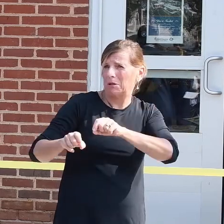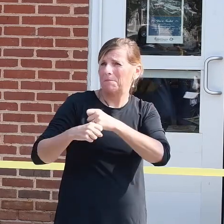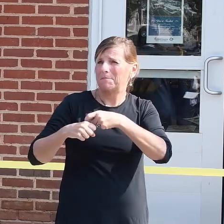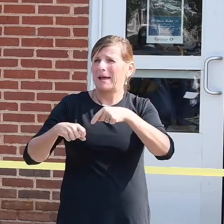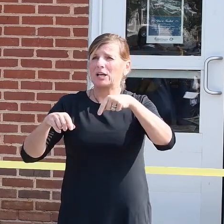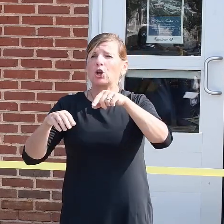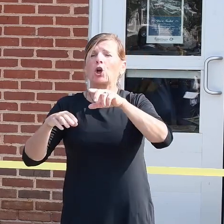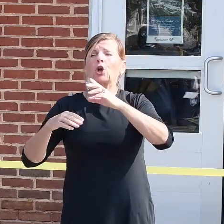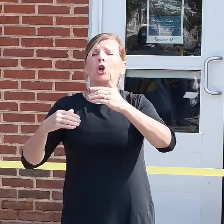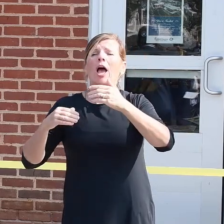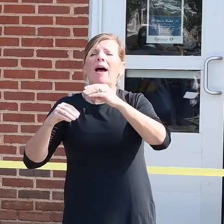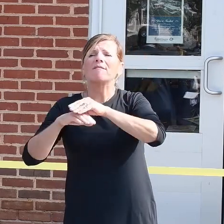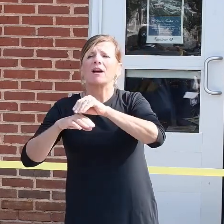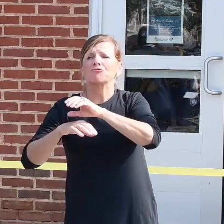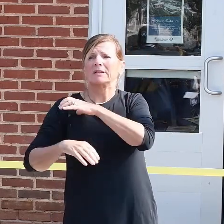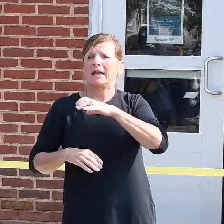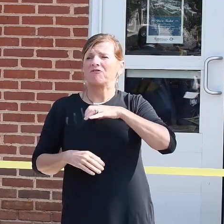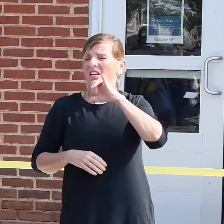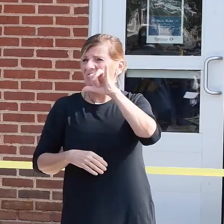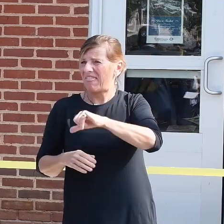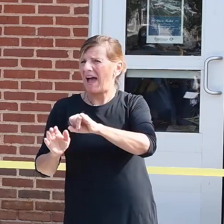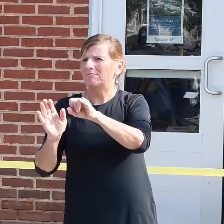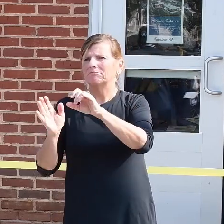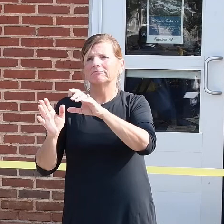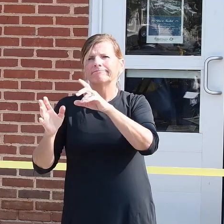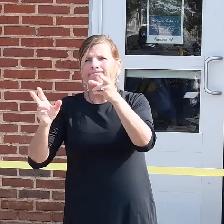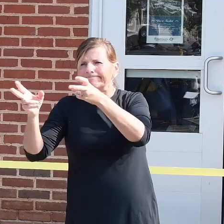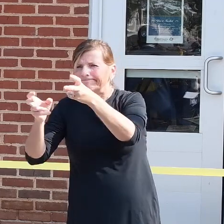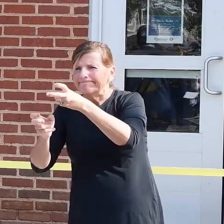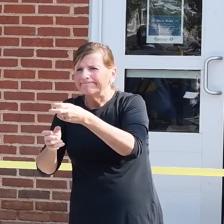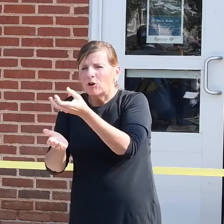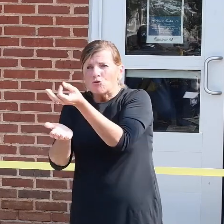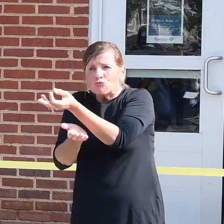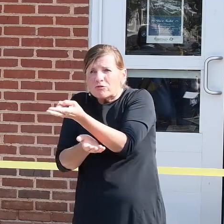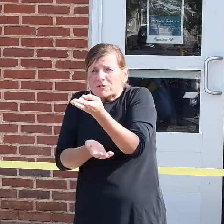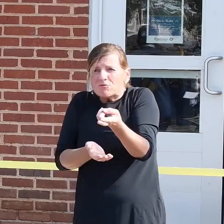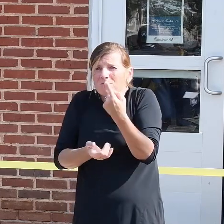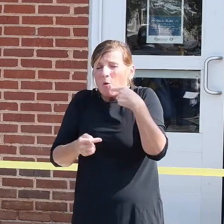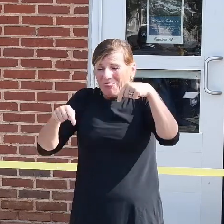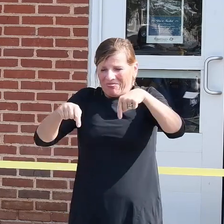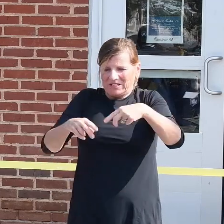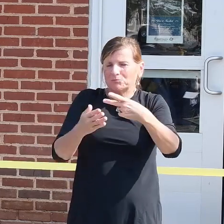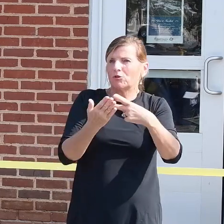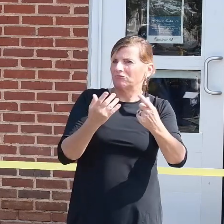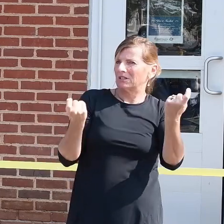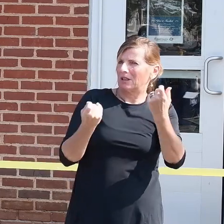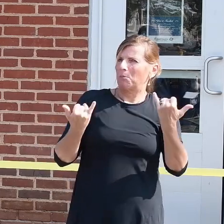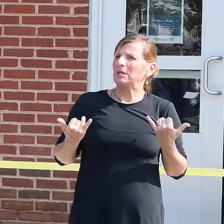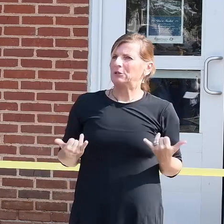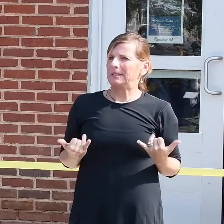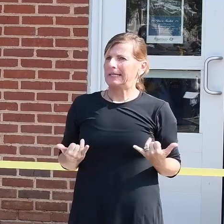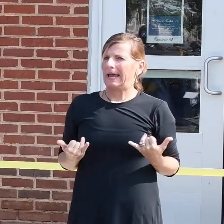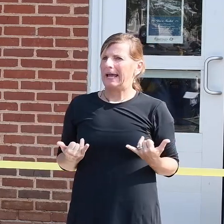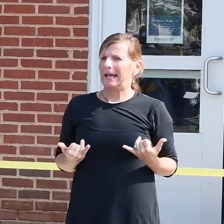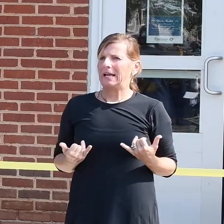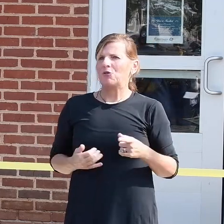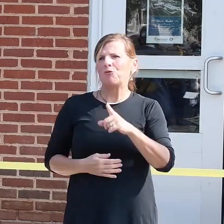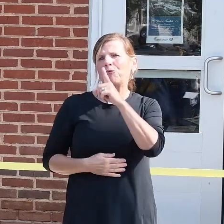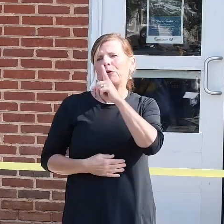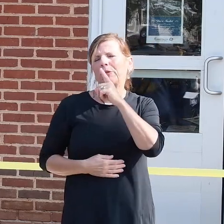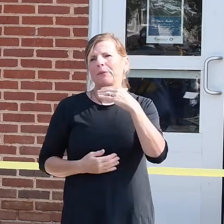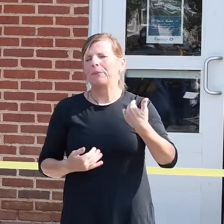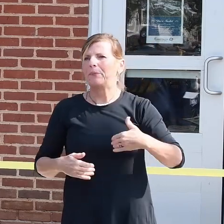Advisory Council. That identified resources for the project that we celebrate today. It is truly